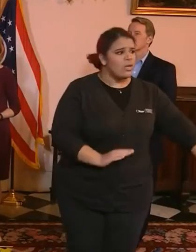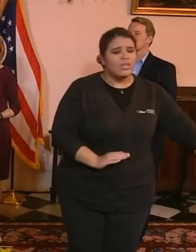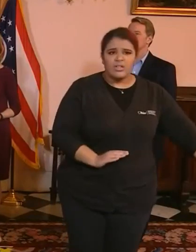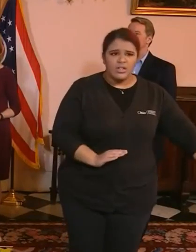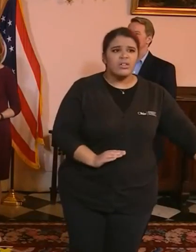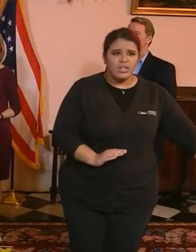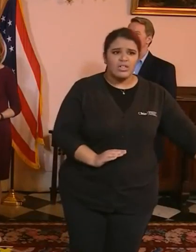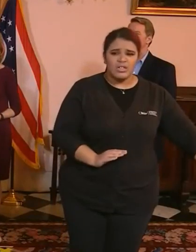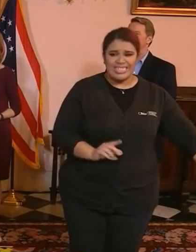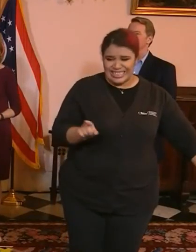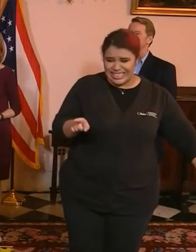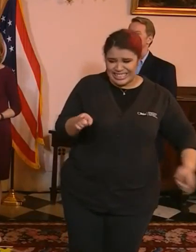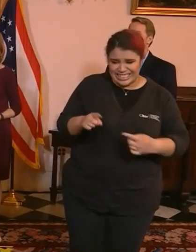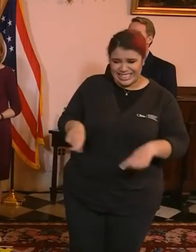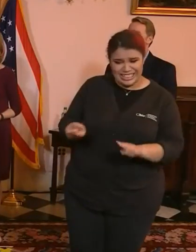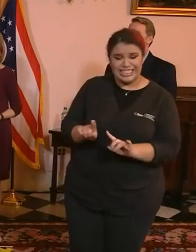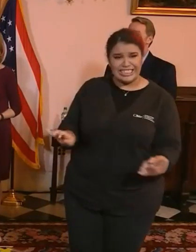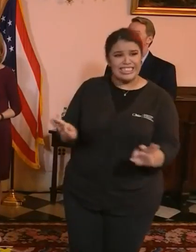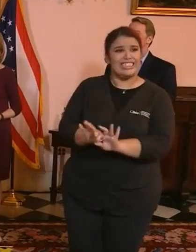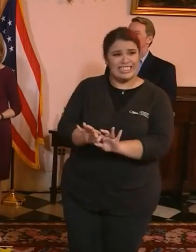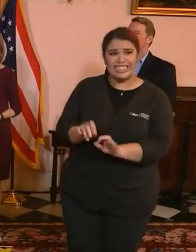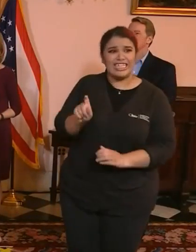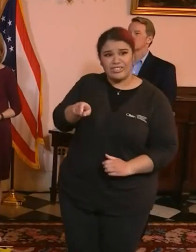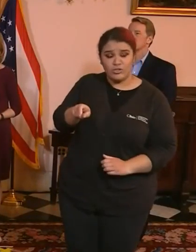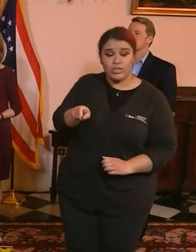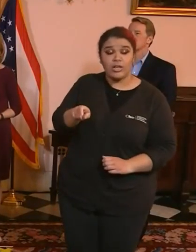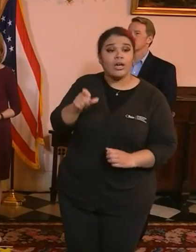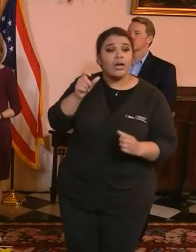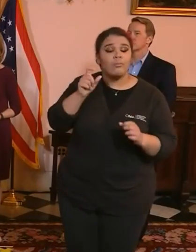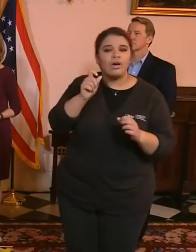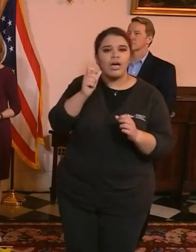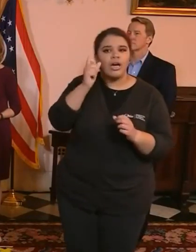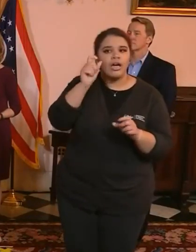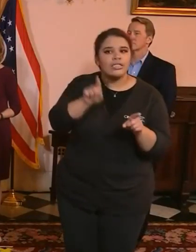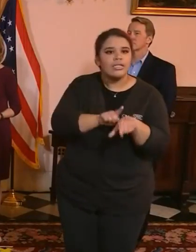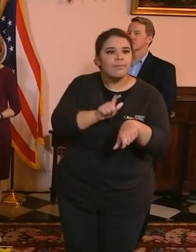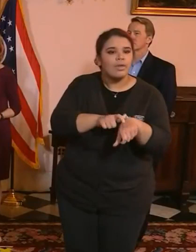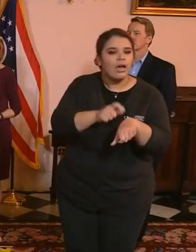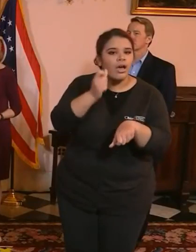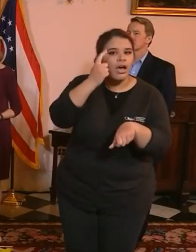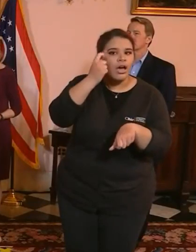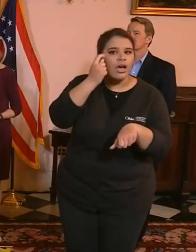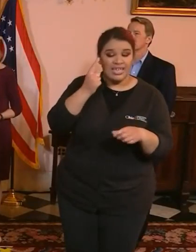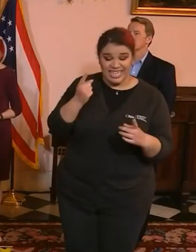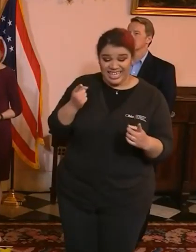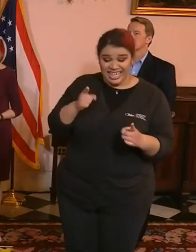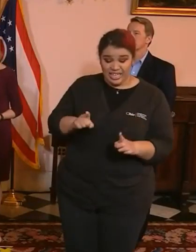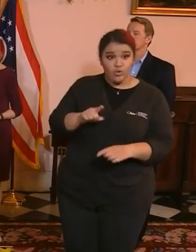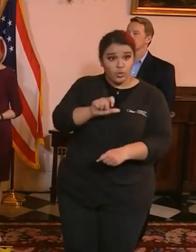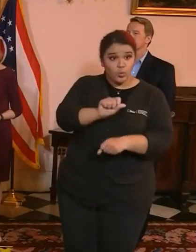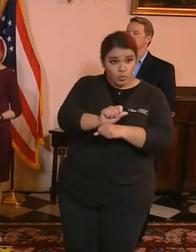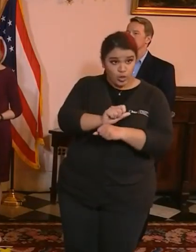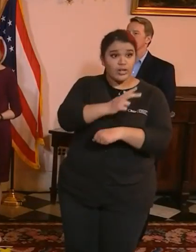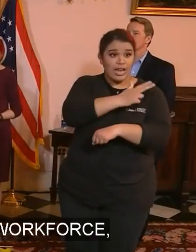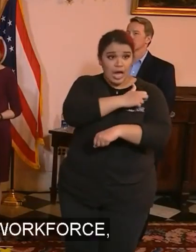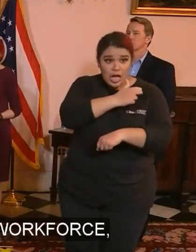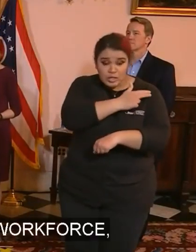those workforces that are essential, if you're sick, you need to stay home and you need to let your employer know. They do not want you coming if you are